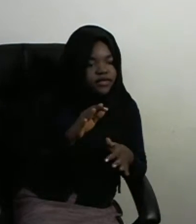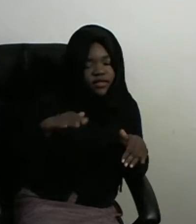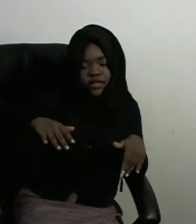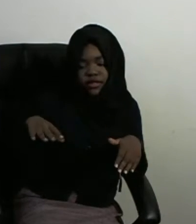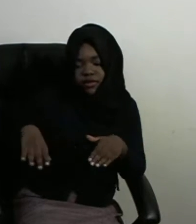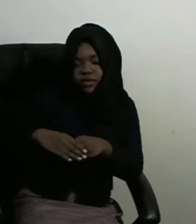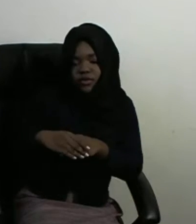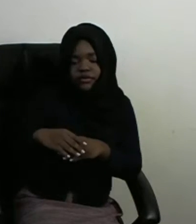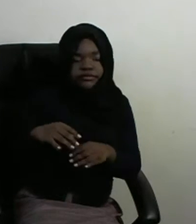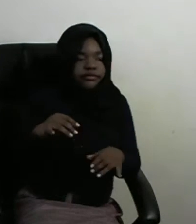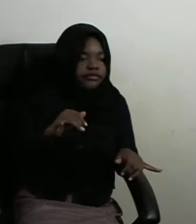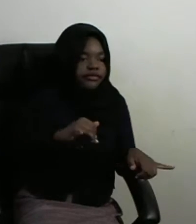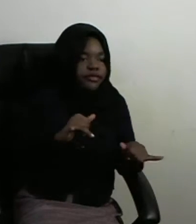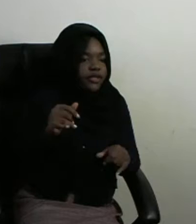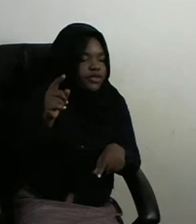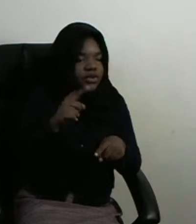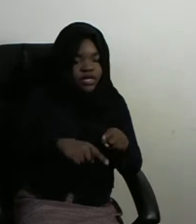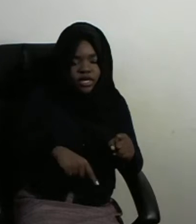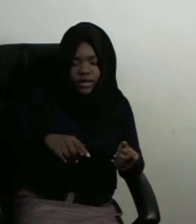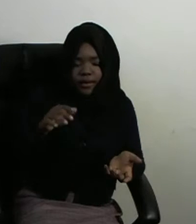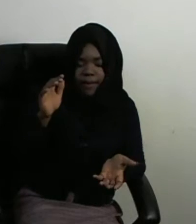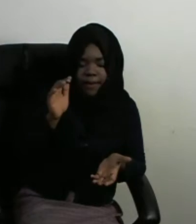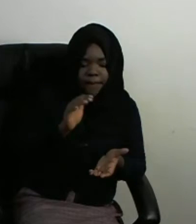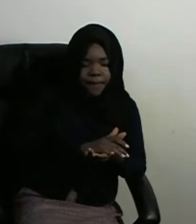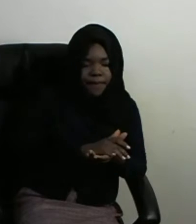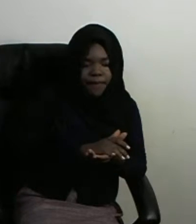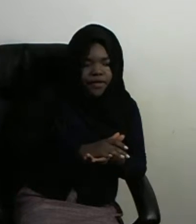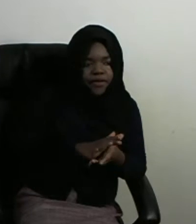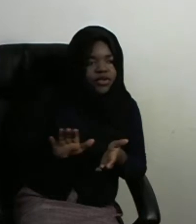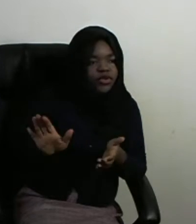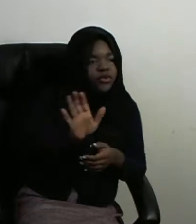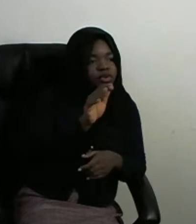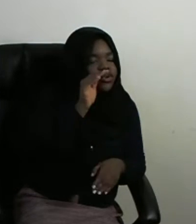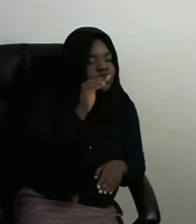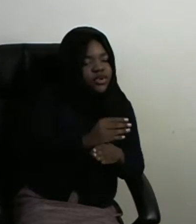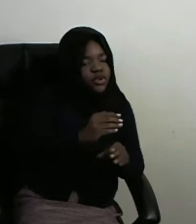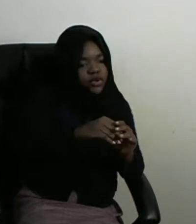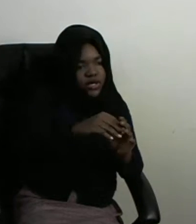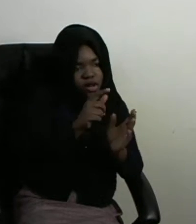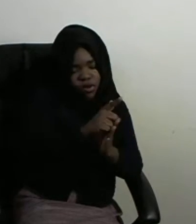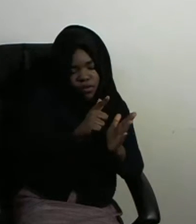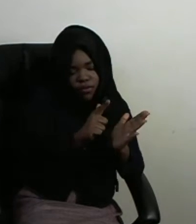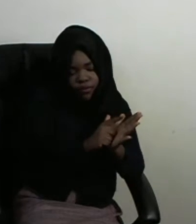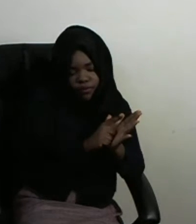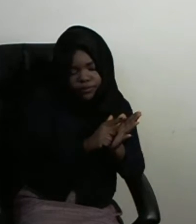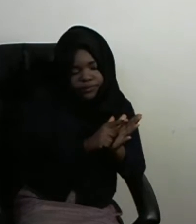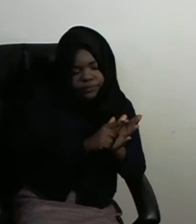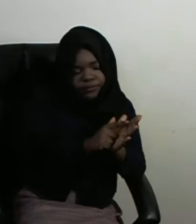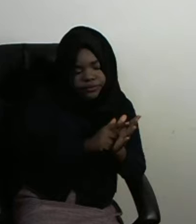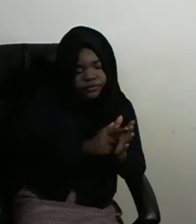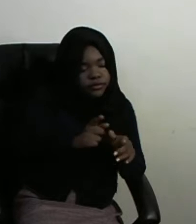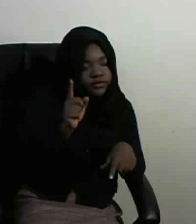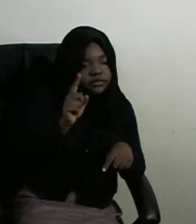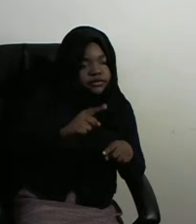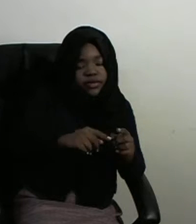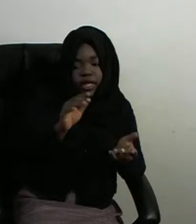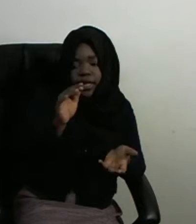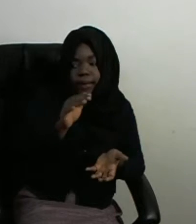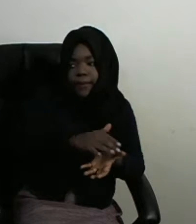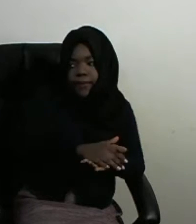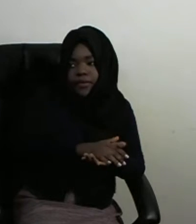wed, that's okay. You cannot marry your daughter-in-law, and you cannot